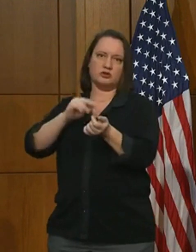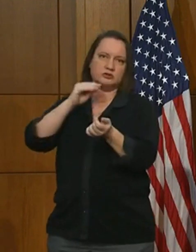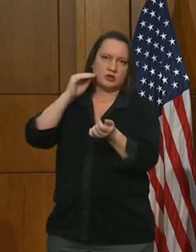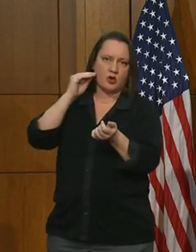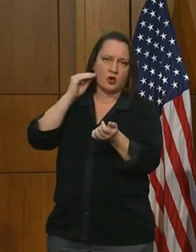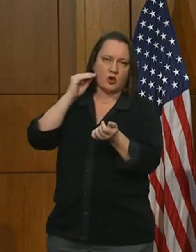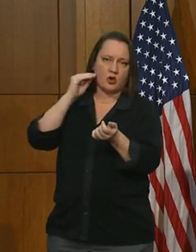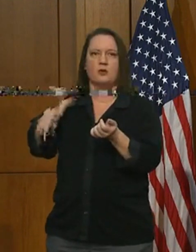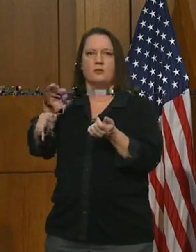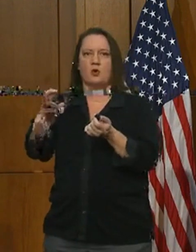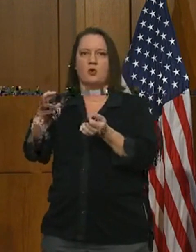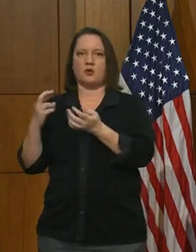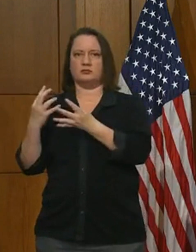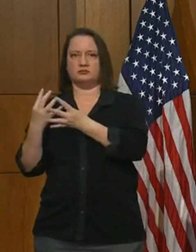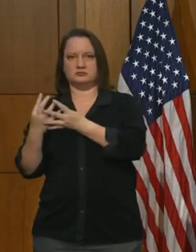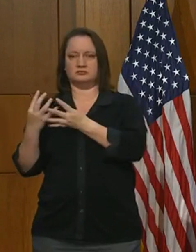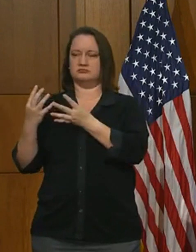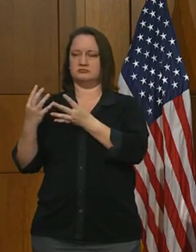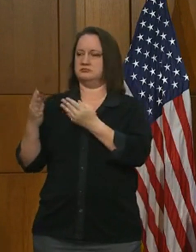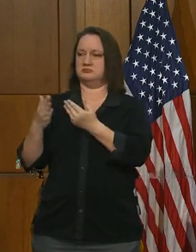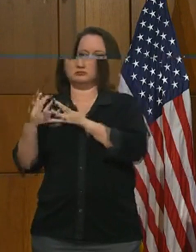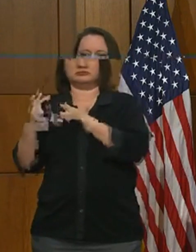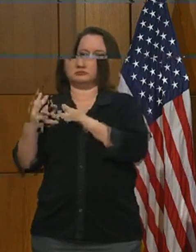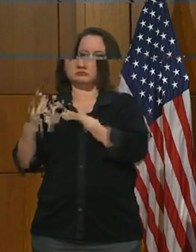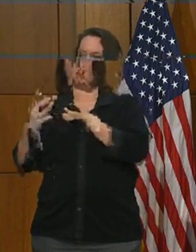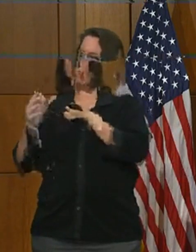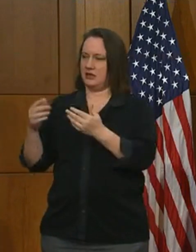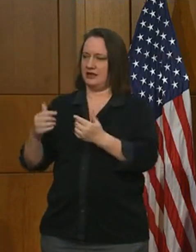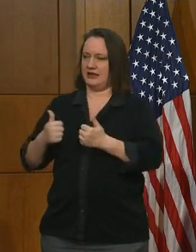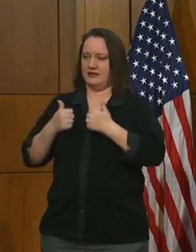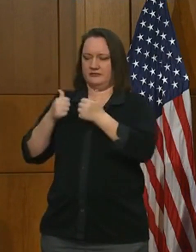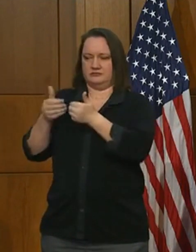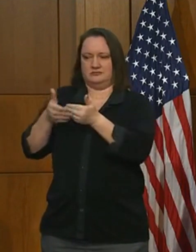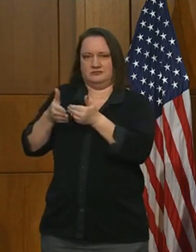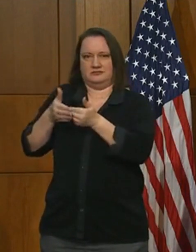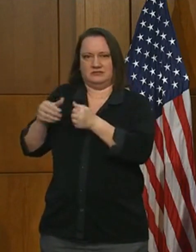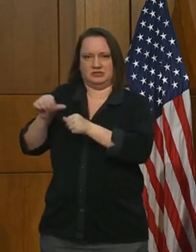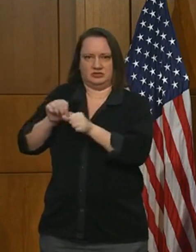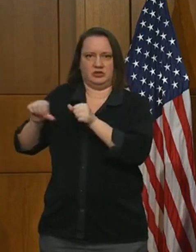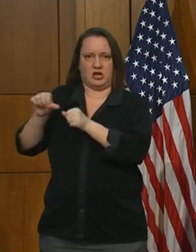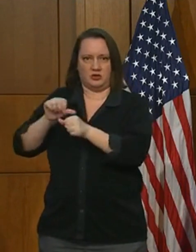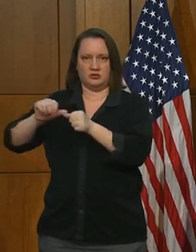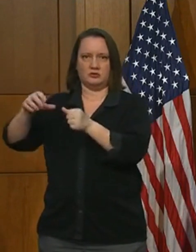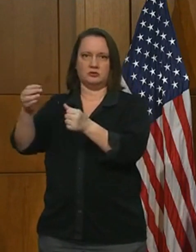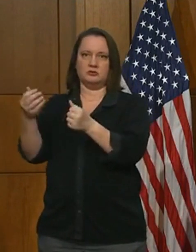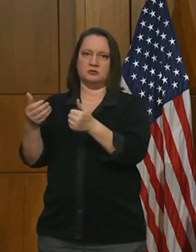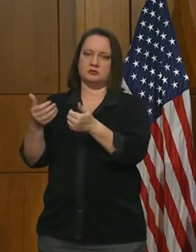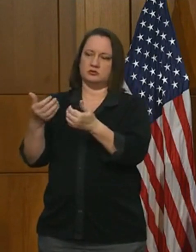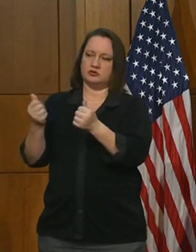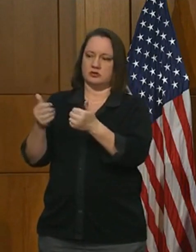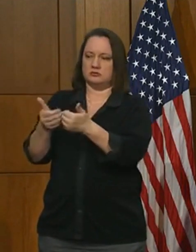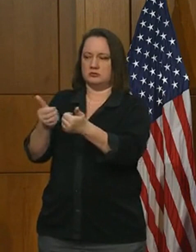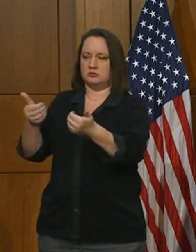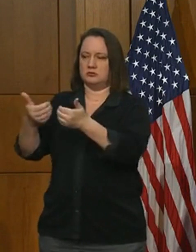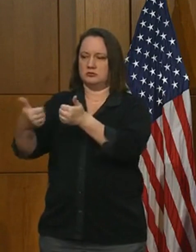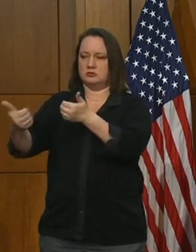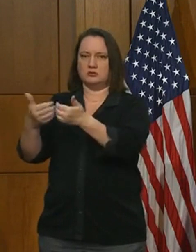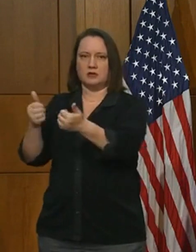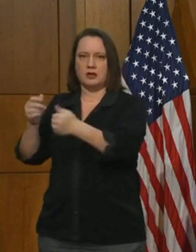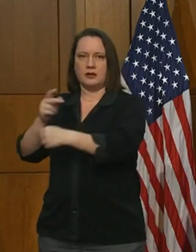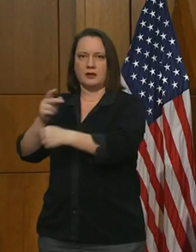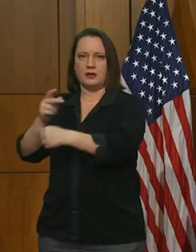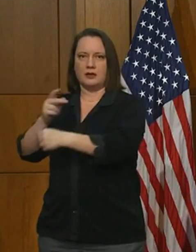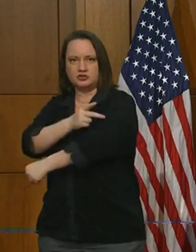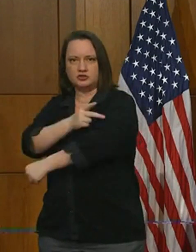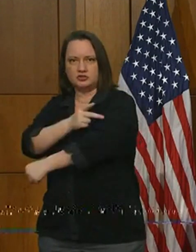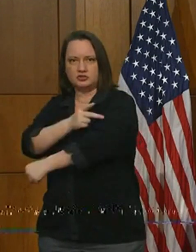a correctional facility, trying to cohort patients and isolate them from others is a different challenge